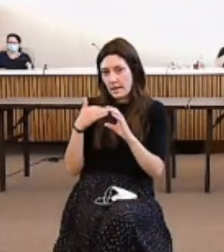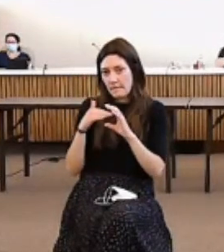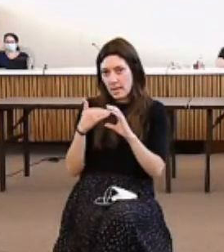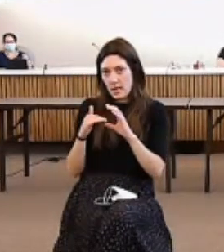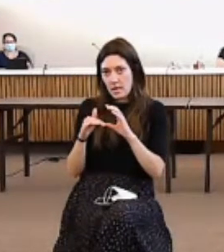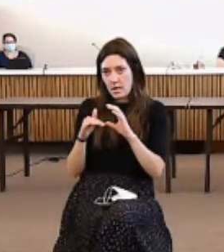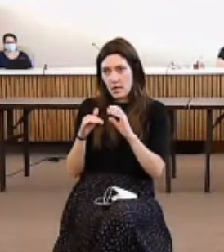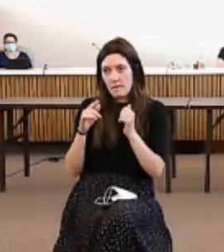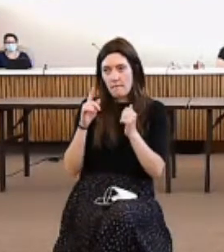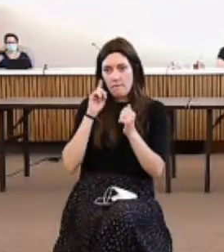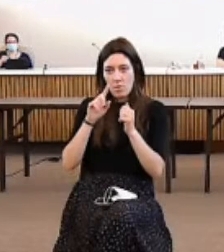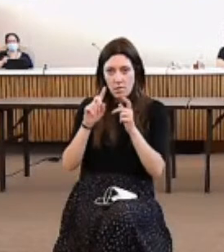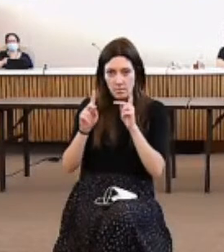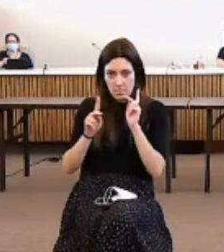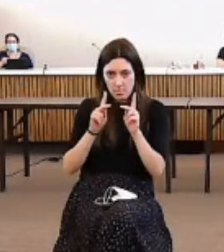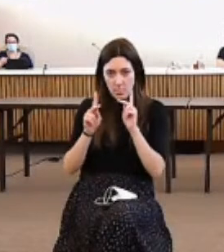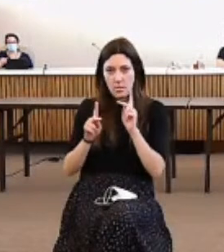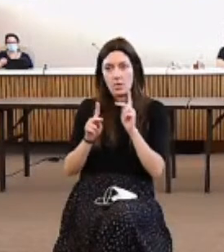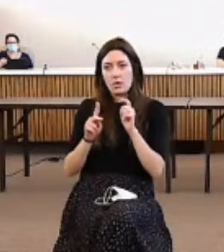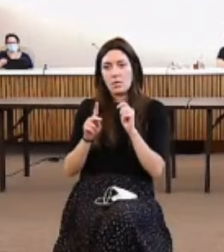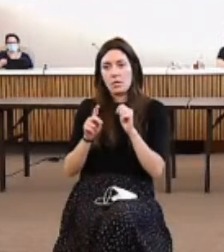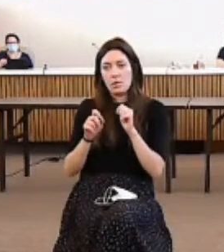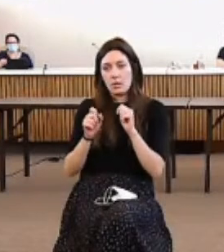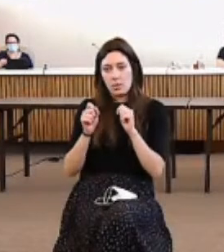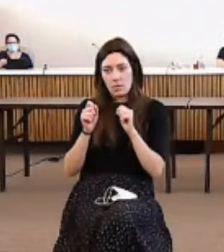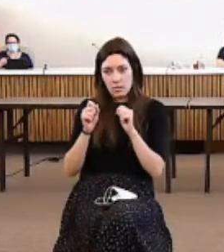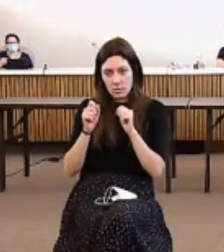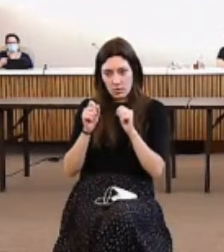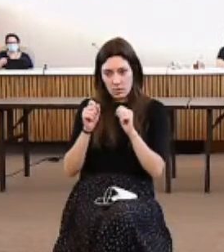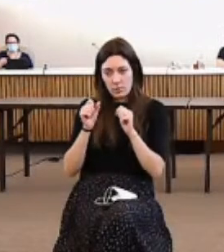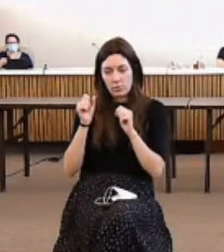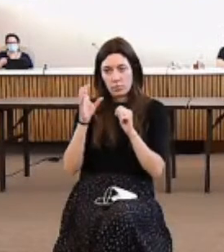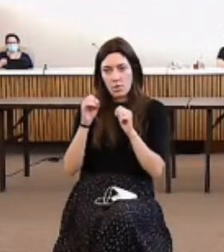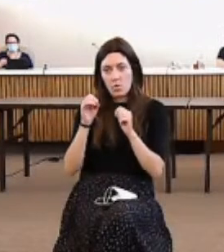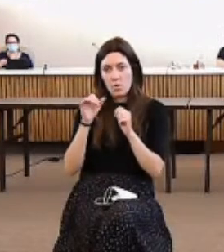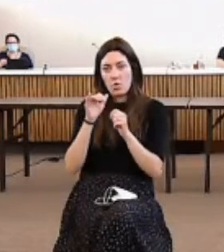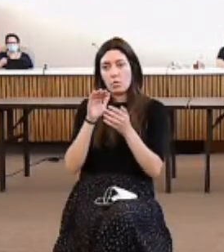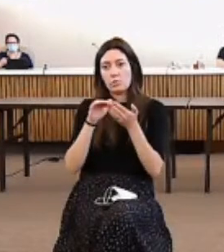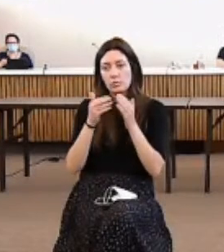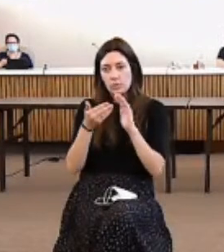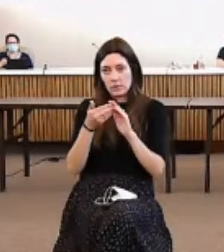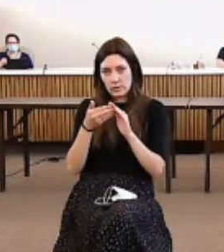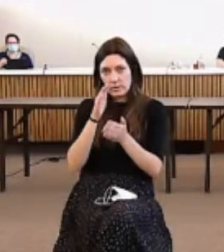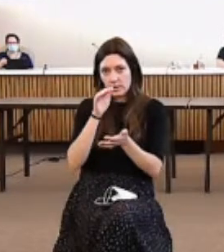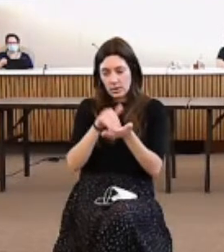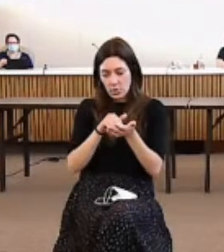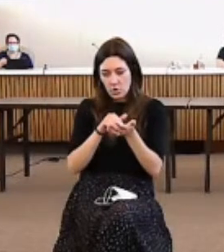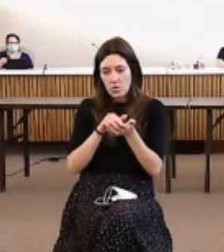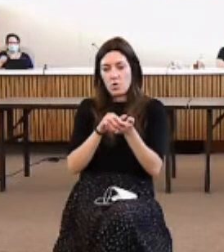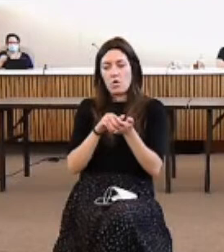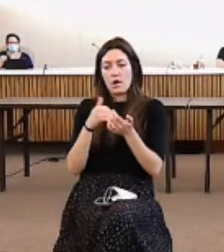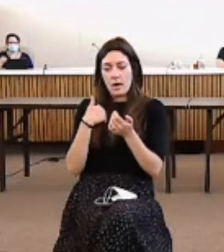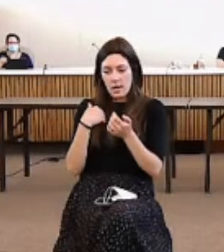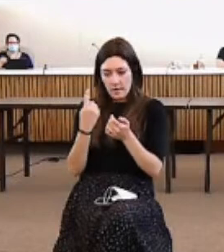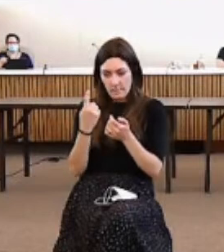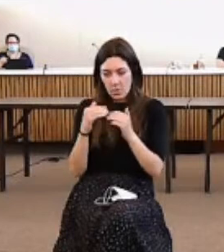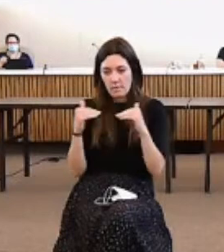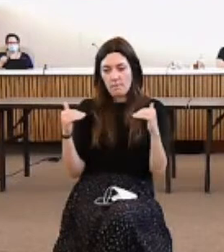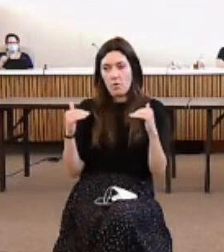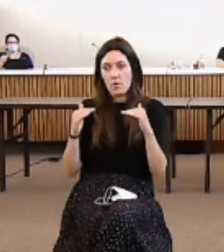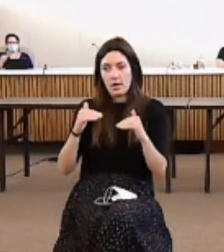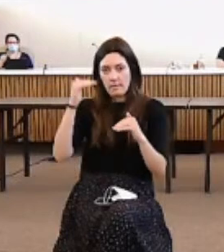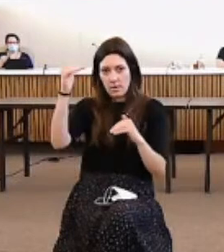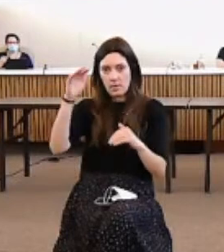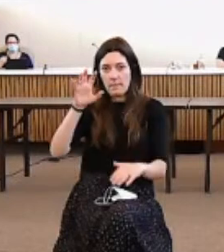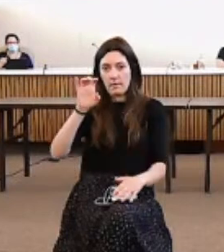just for people's edification. So the community center has a first floor elevation of 585